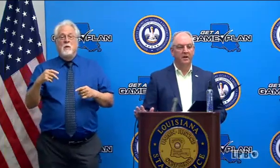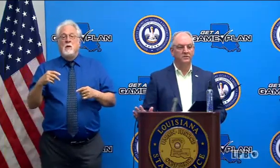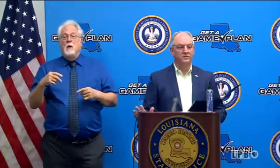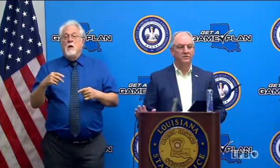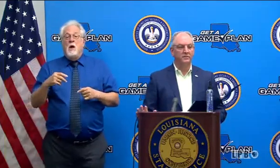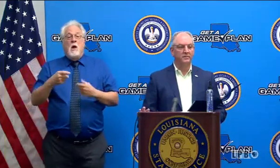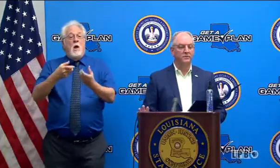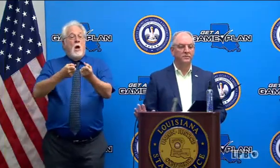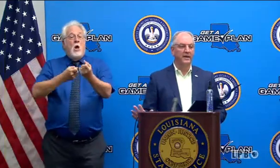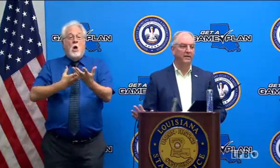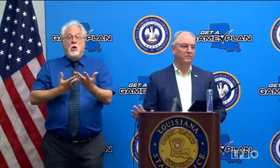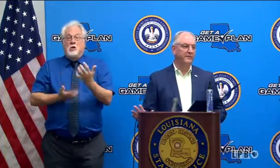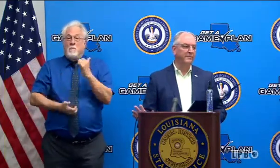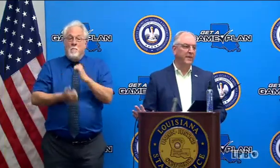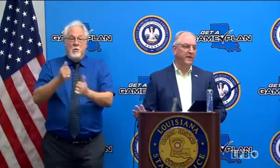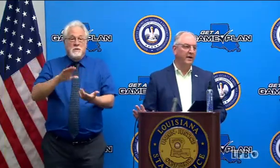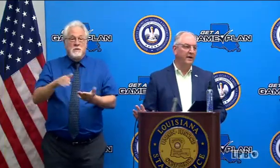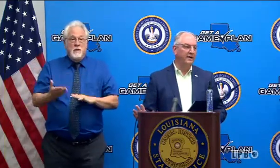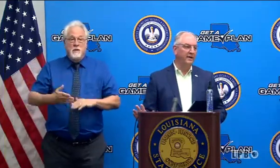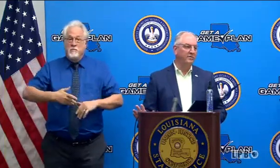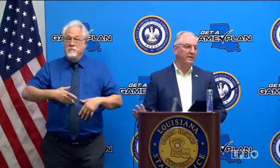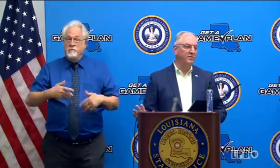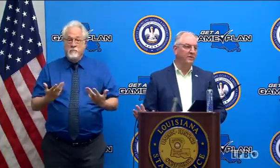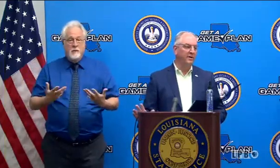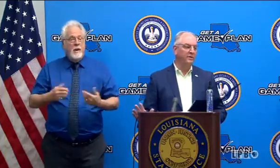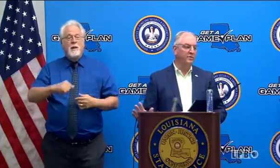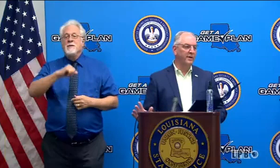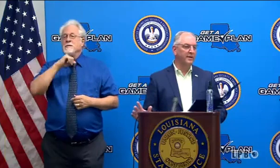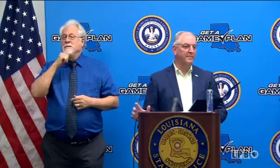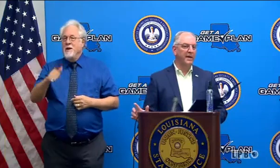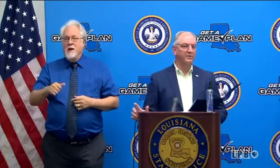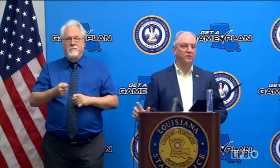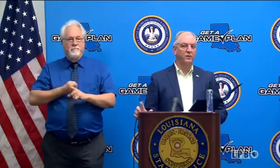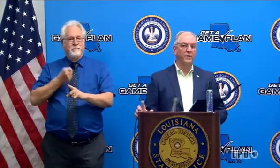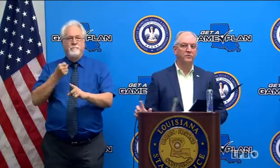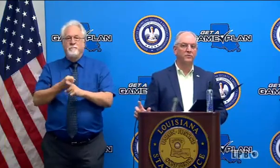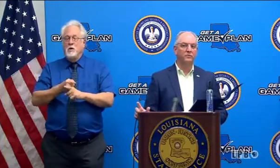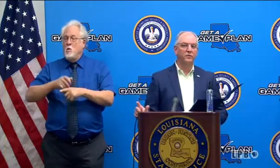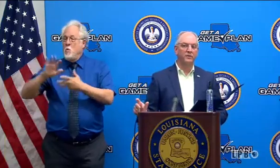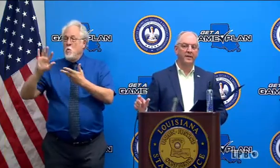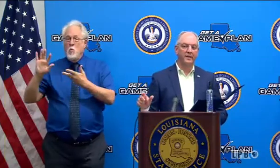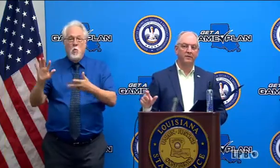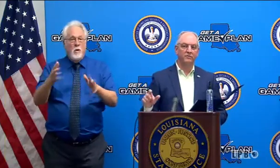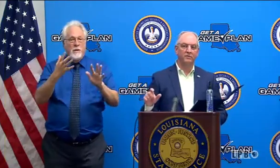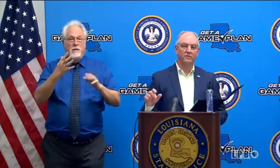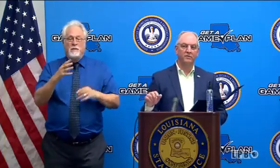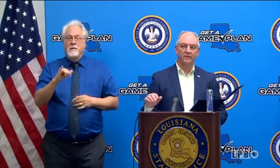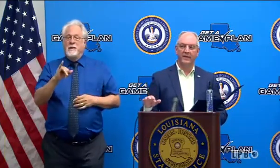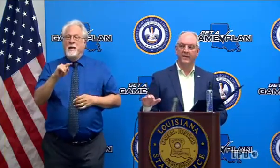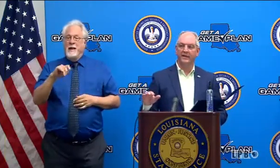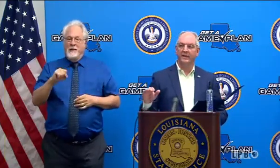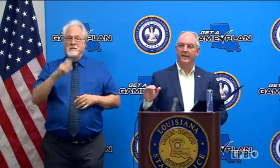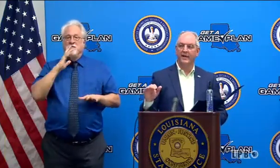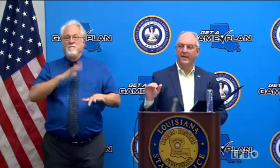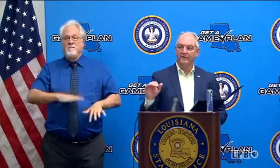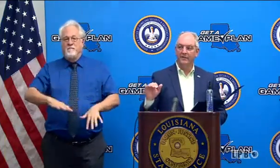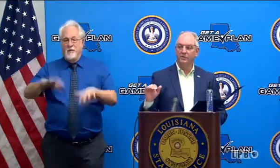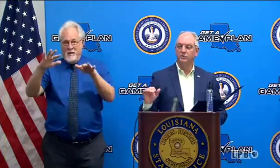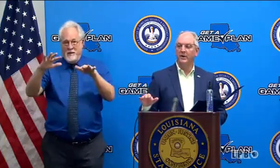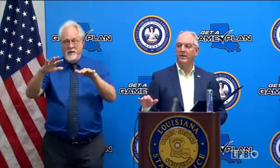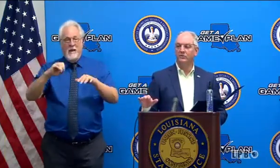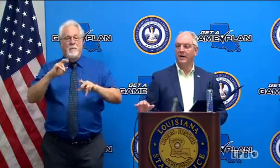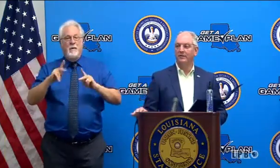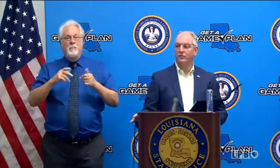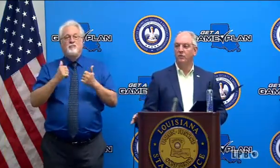thing that causes the most deaths isn't necessarily a direct impact of the wind or so forth. It is the flooding and